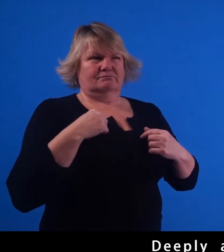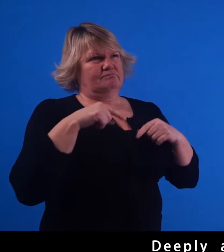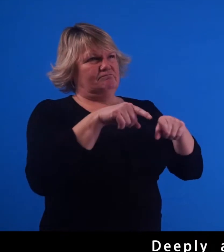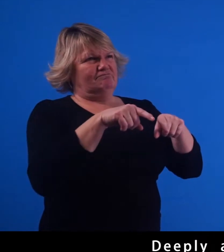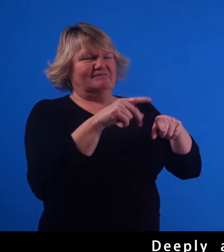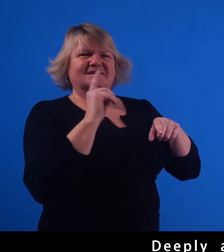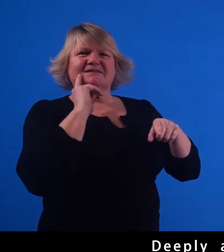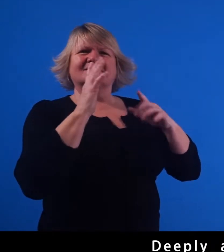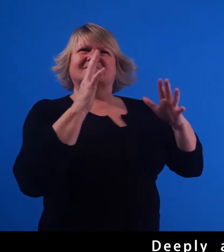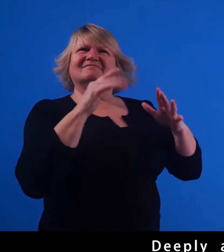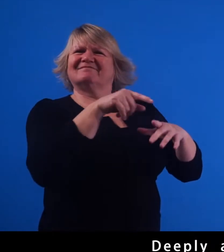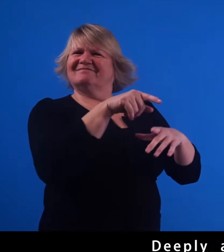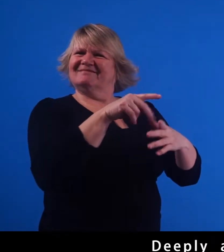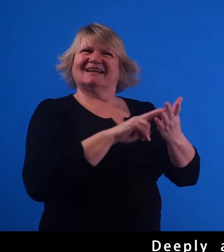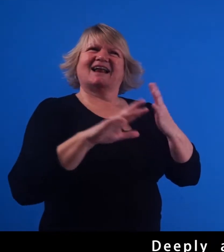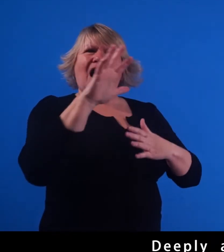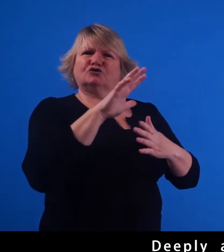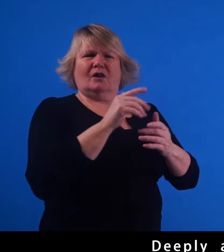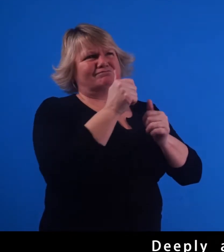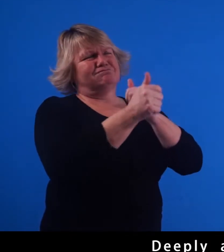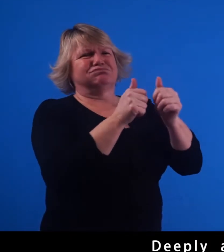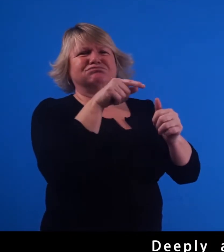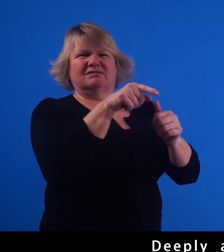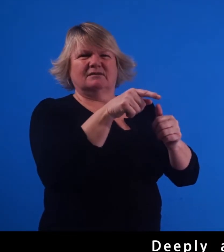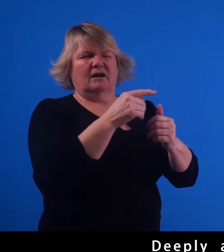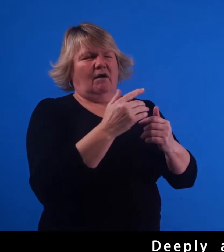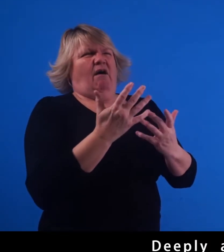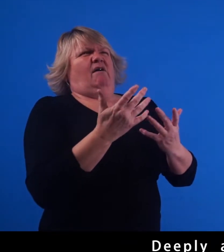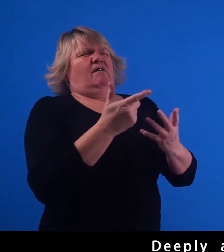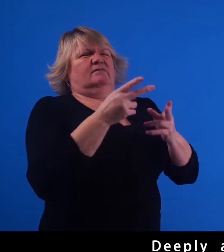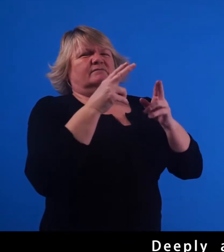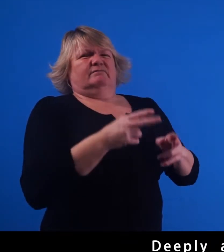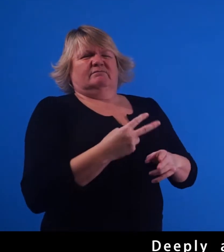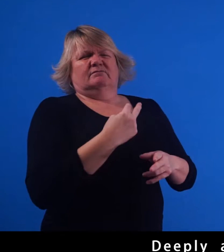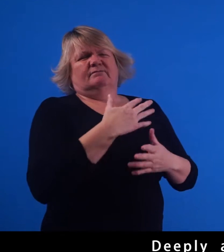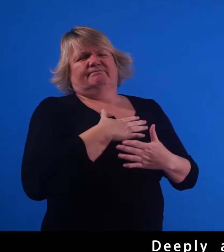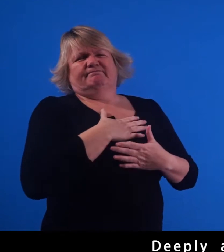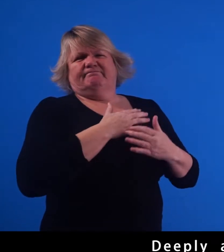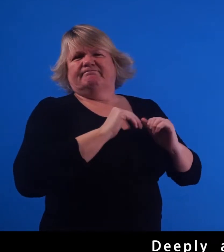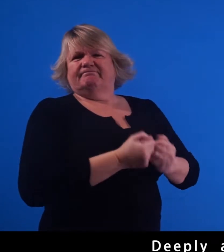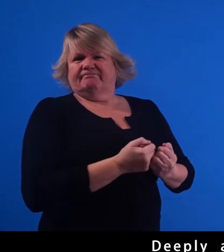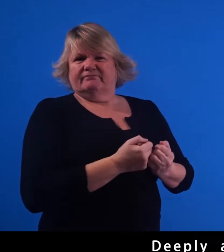Deeply affected by the death of their national treasure,